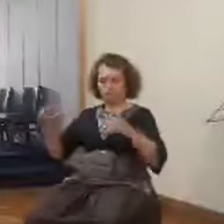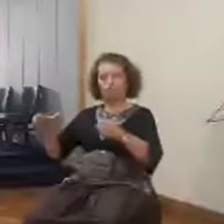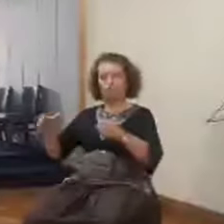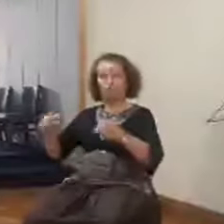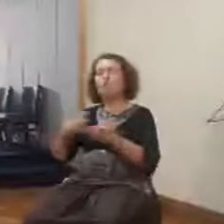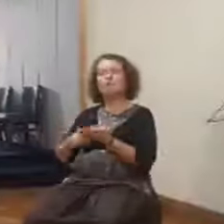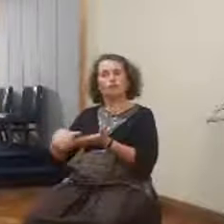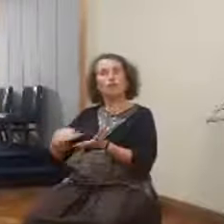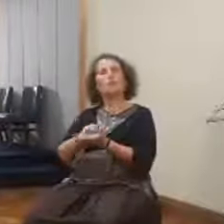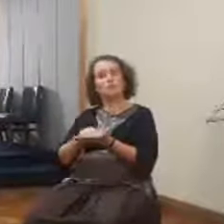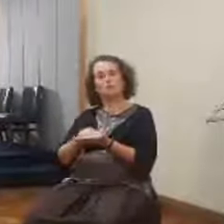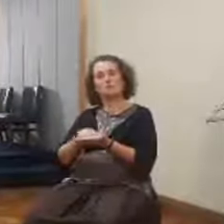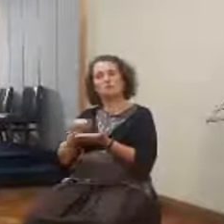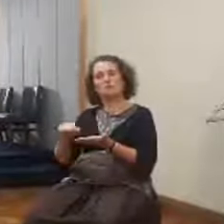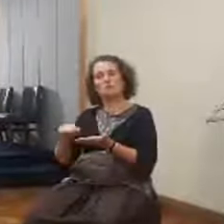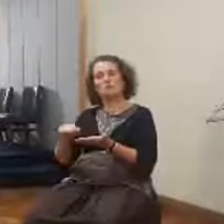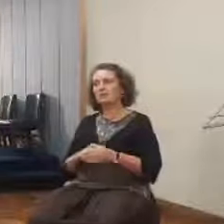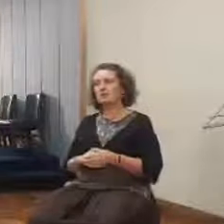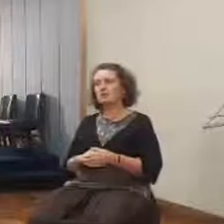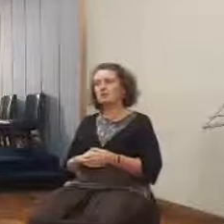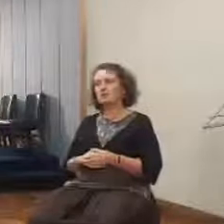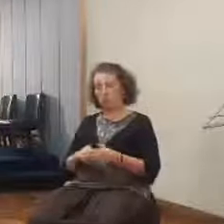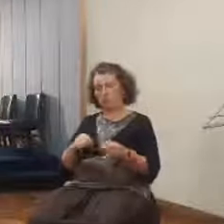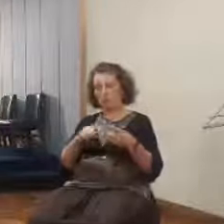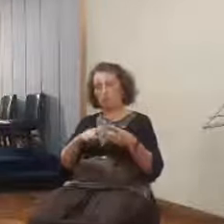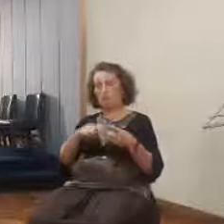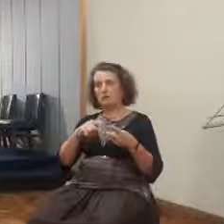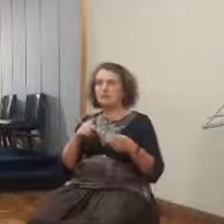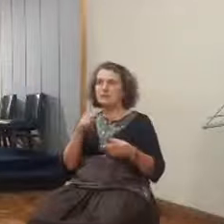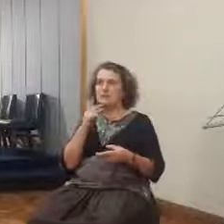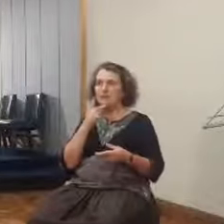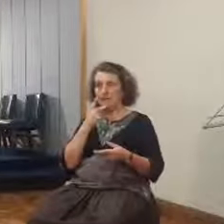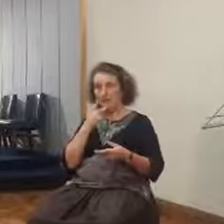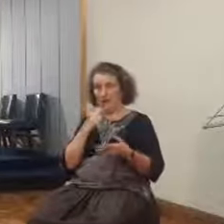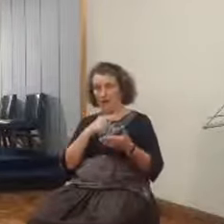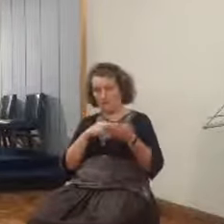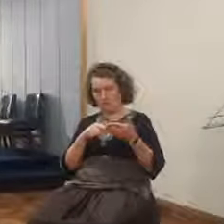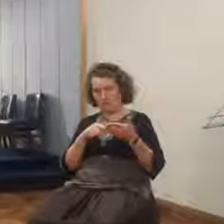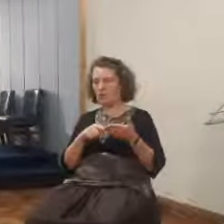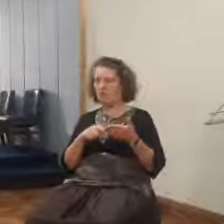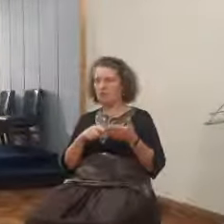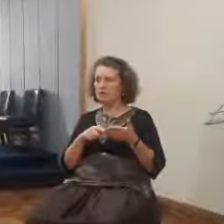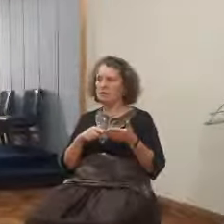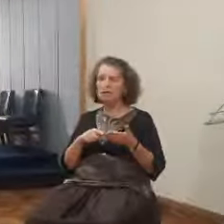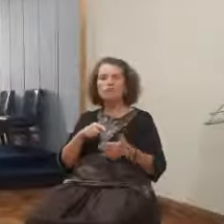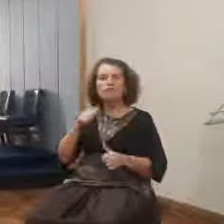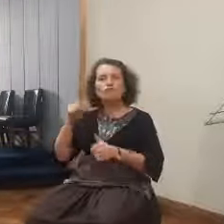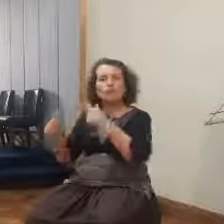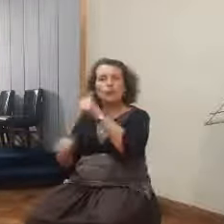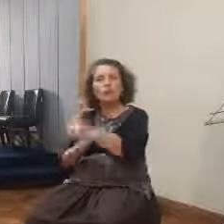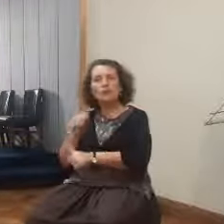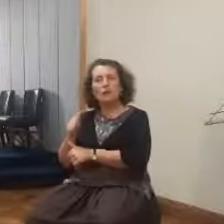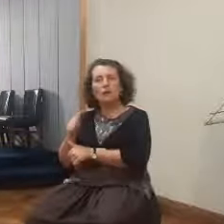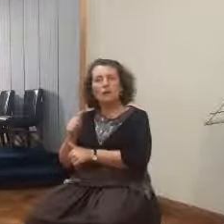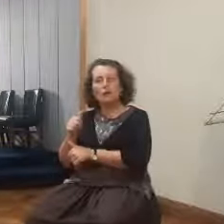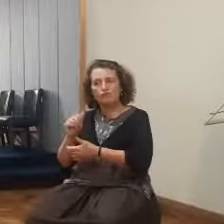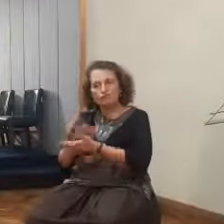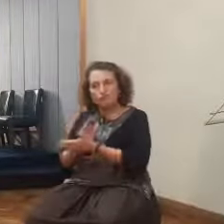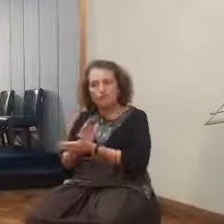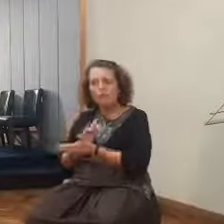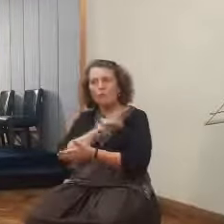But this little couplet goes on. Rejoice in the Lord, O ye righteous, for praise is comely for